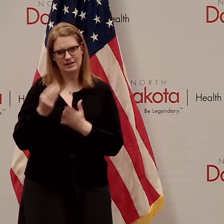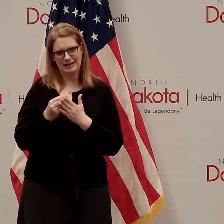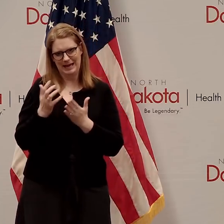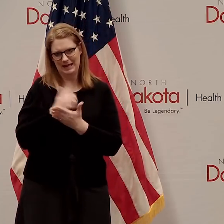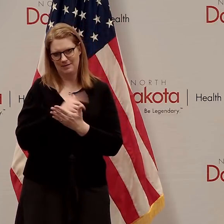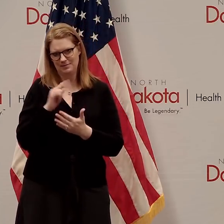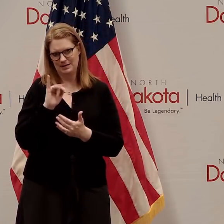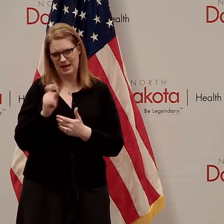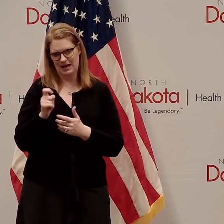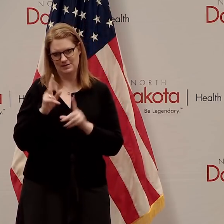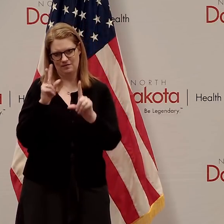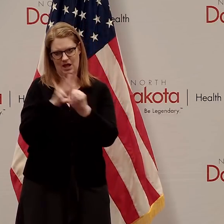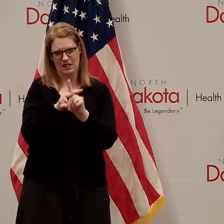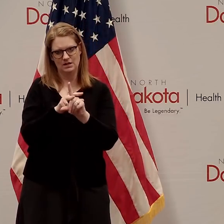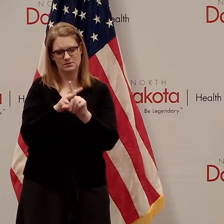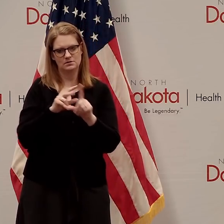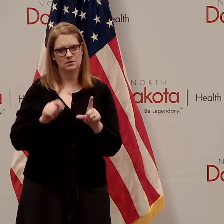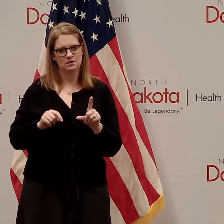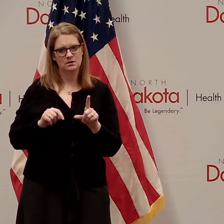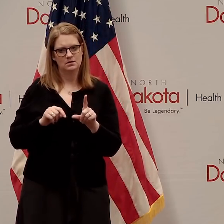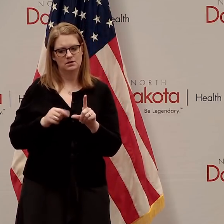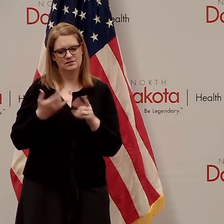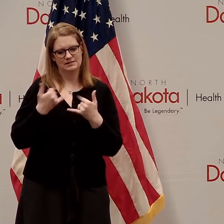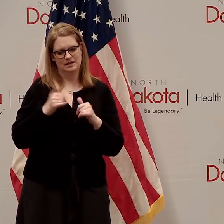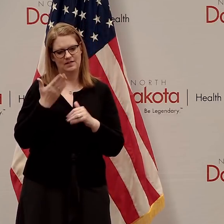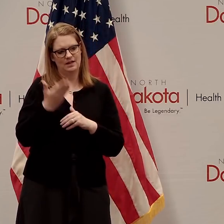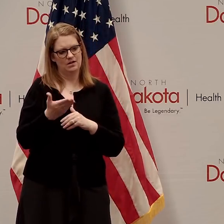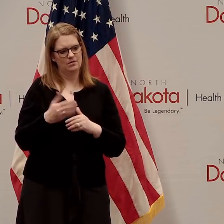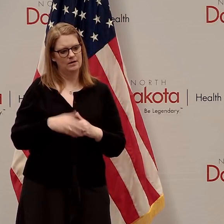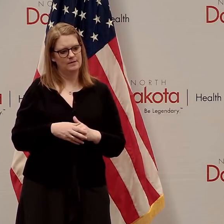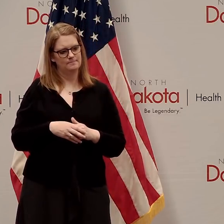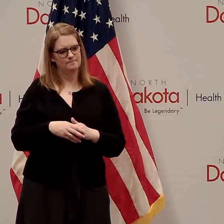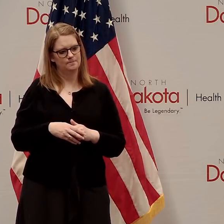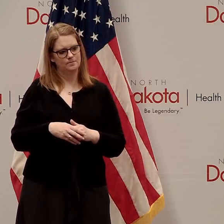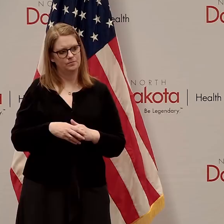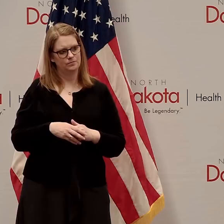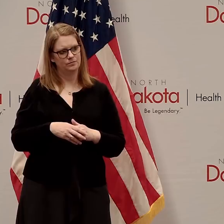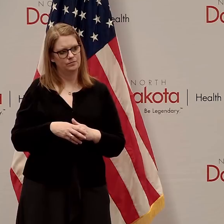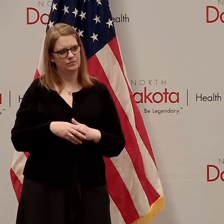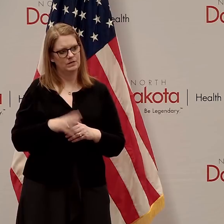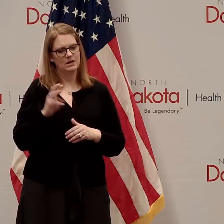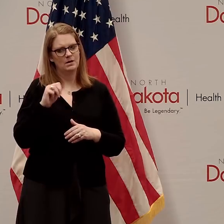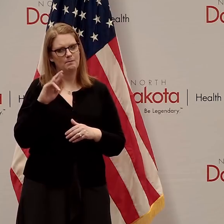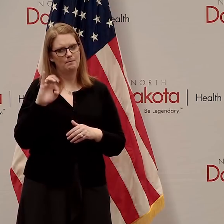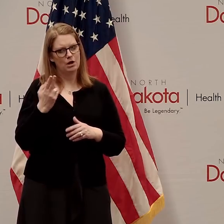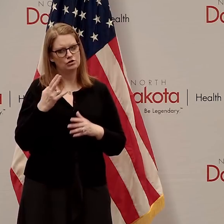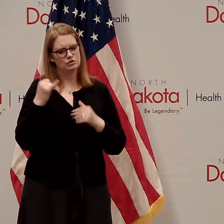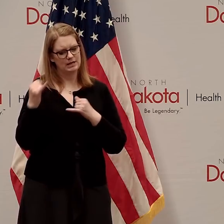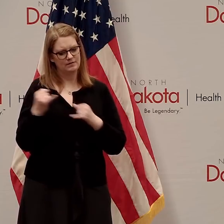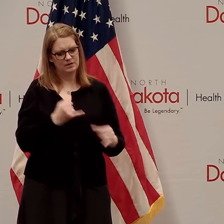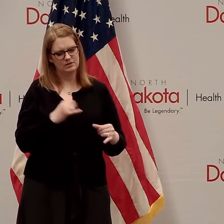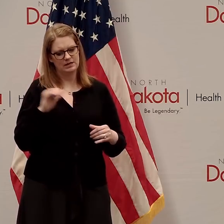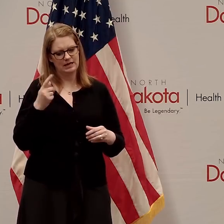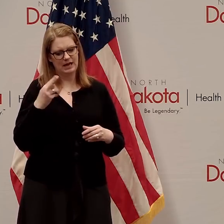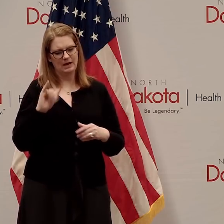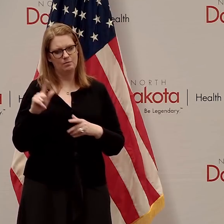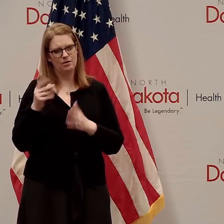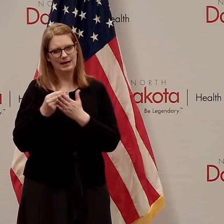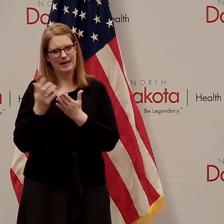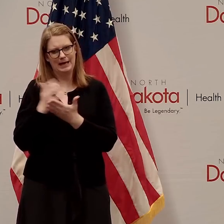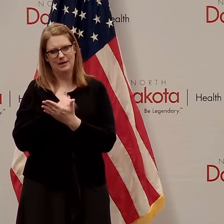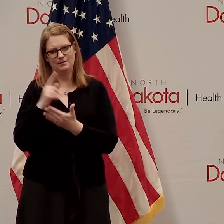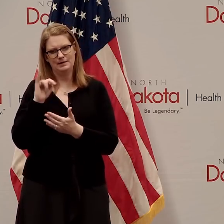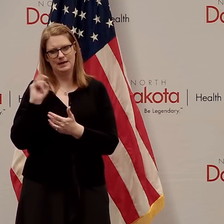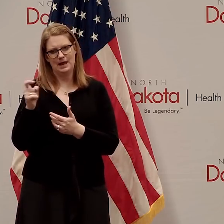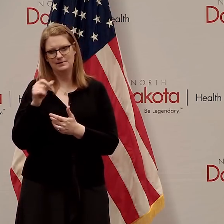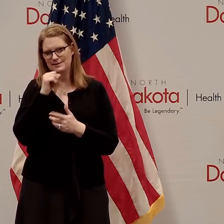also been positive in this as well, but we'll see that March individual and April income tax won't be coming